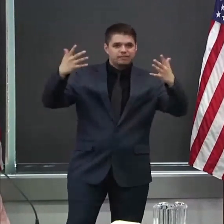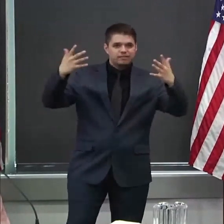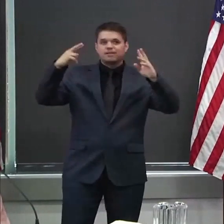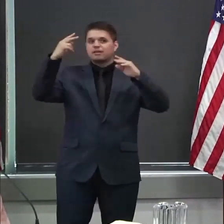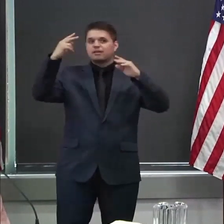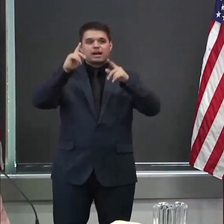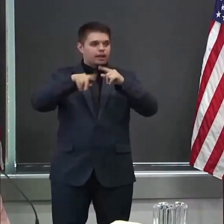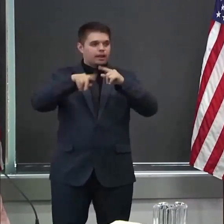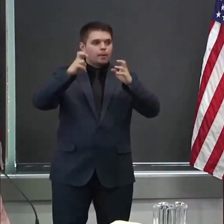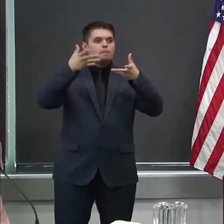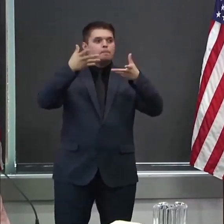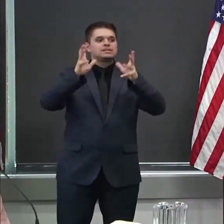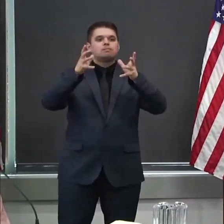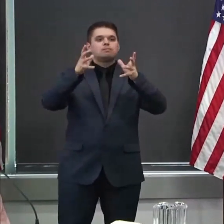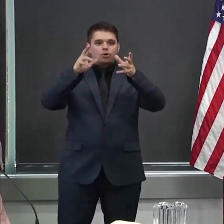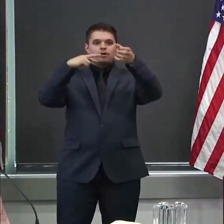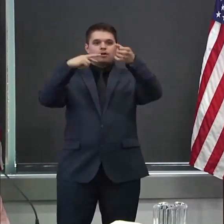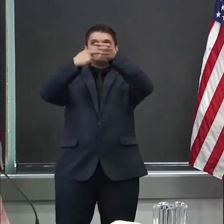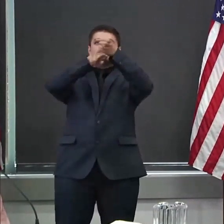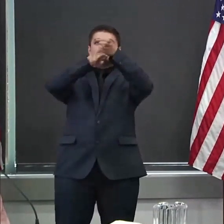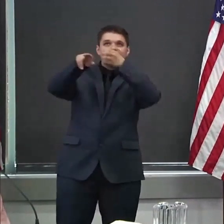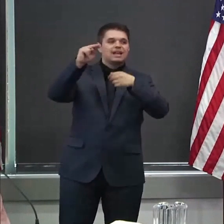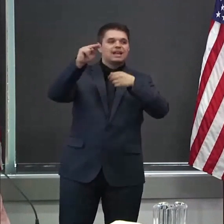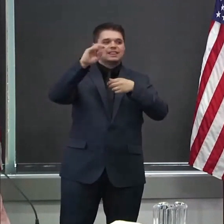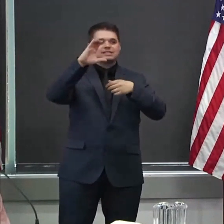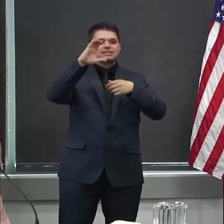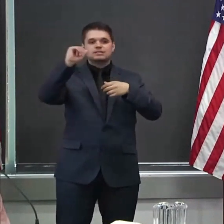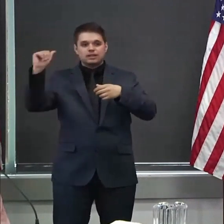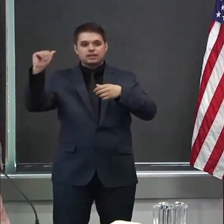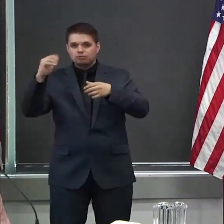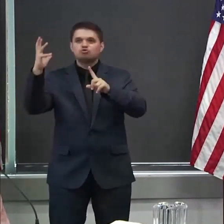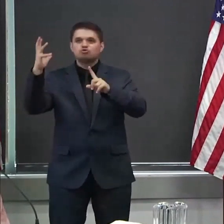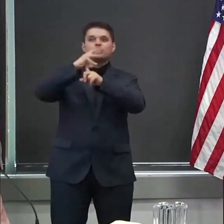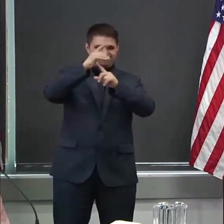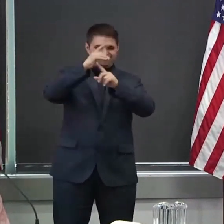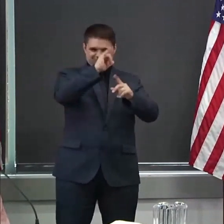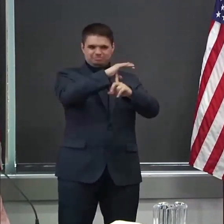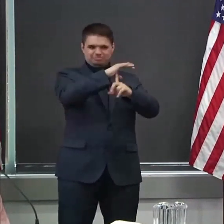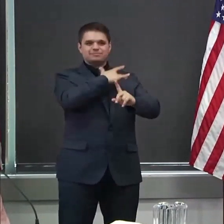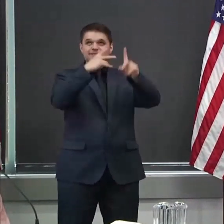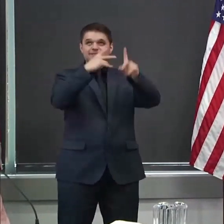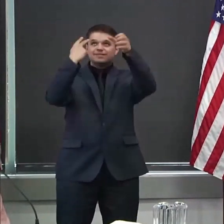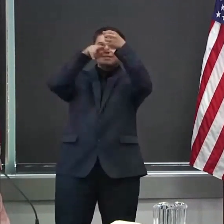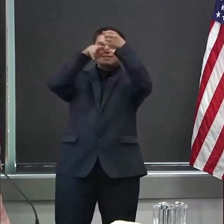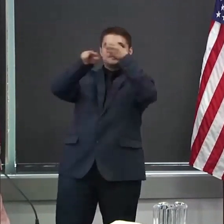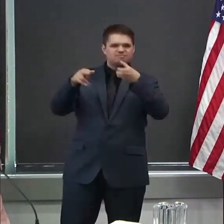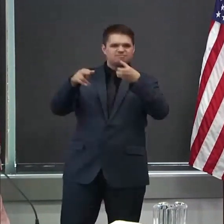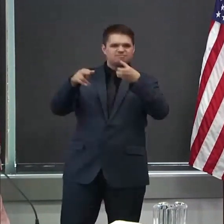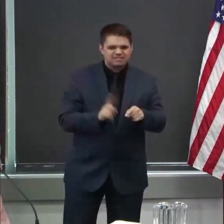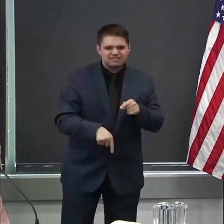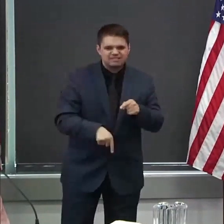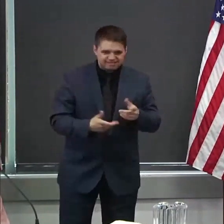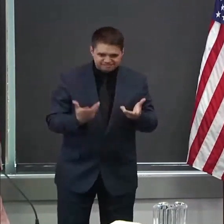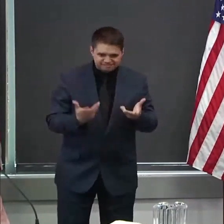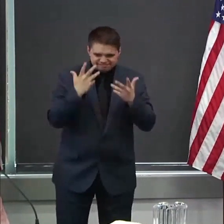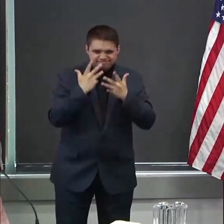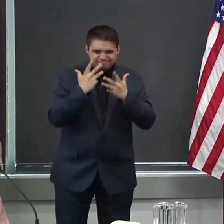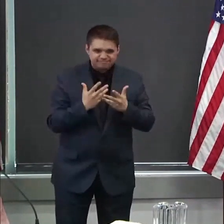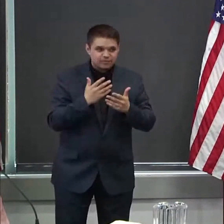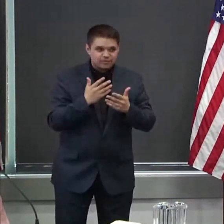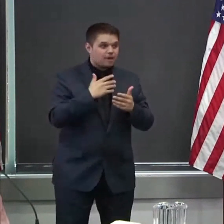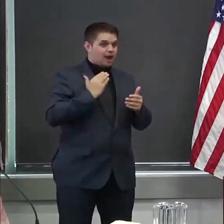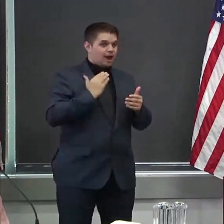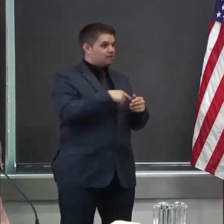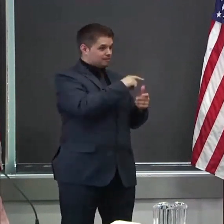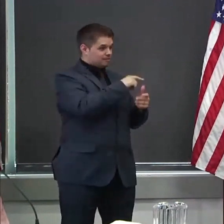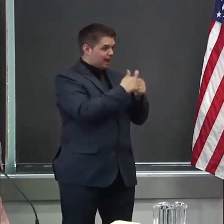our college athletes have invested so much in their lives to be able to